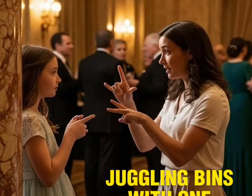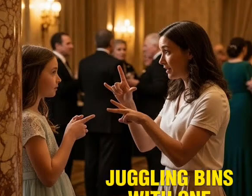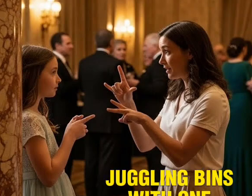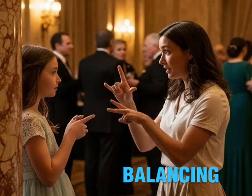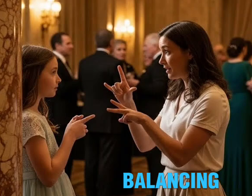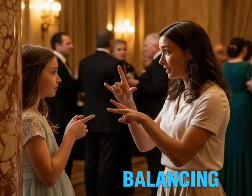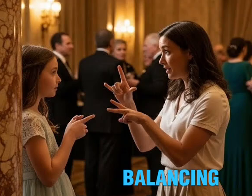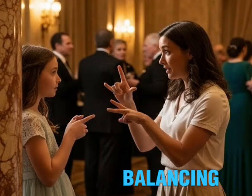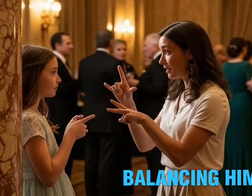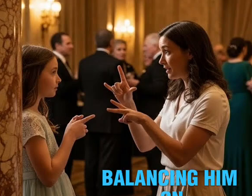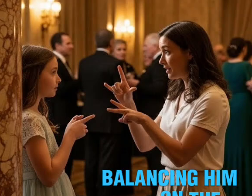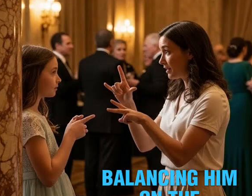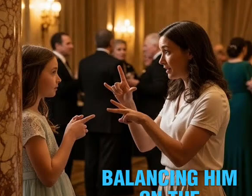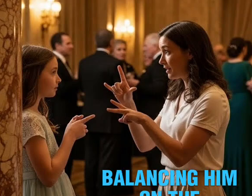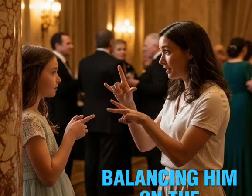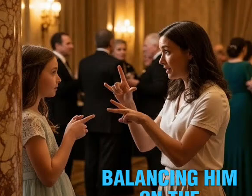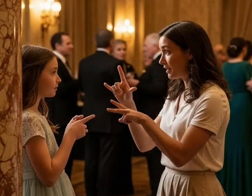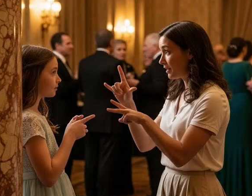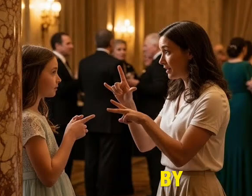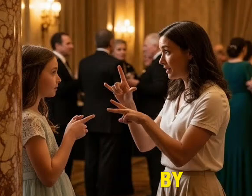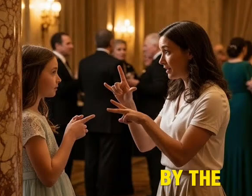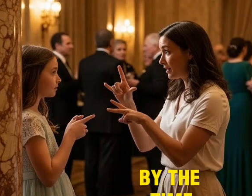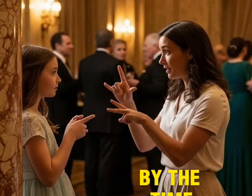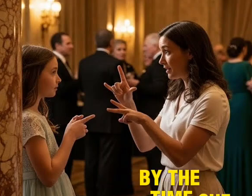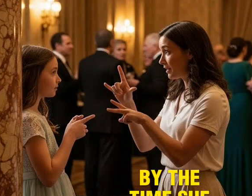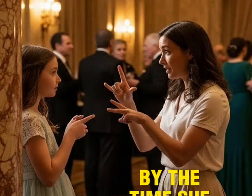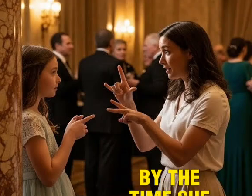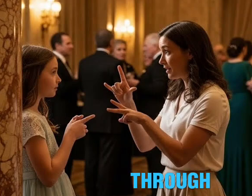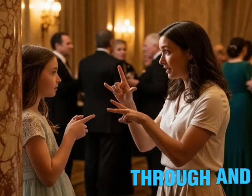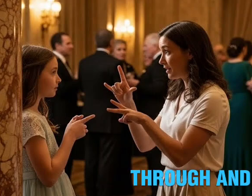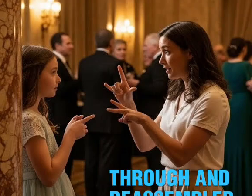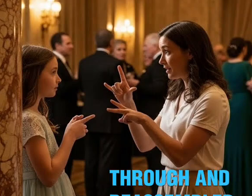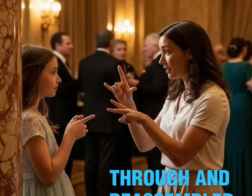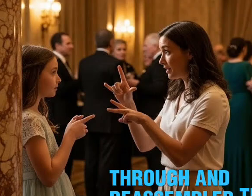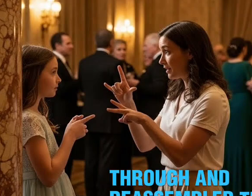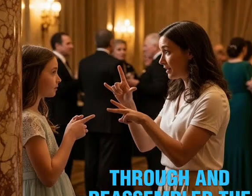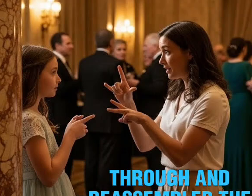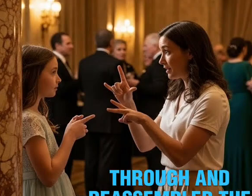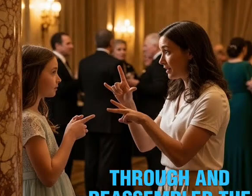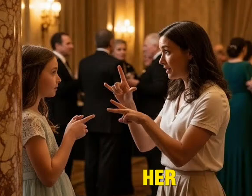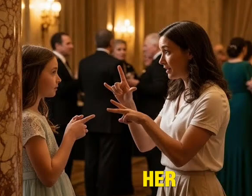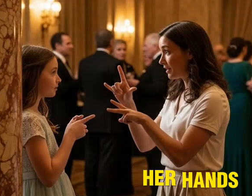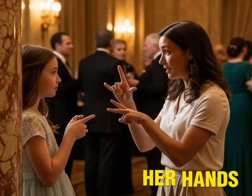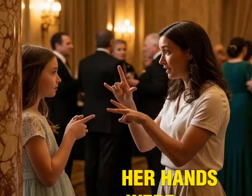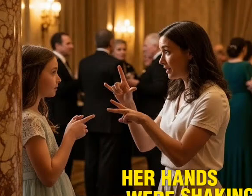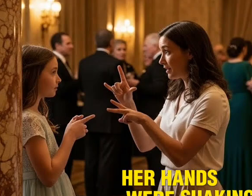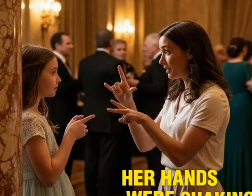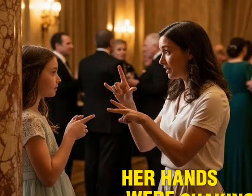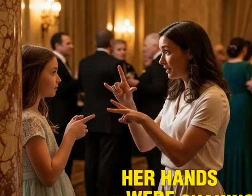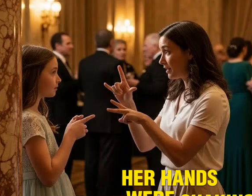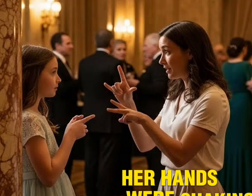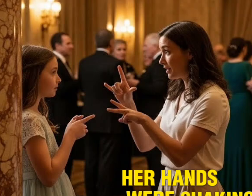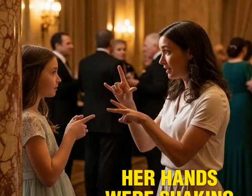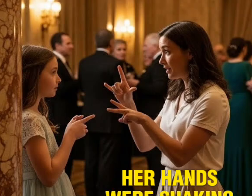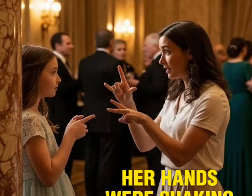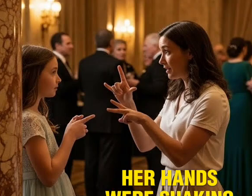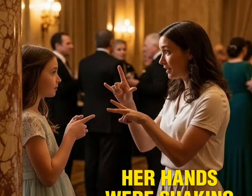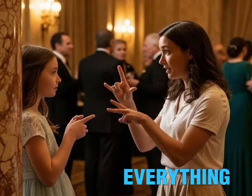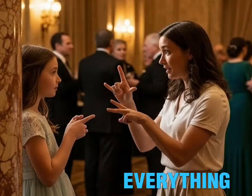while balancing him on the other. By the time she made it through and reassembled the stroller, her hands were shaking. She gathered everything